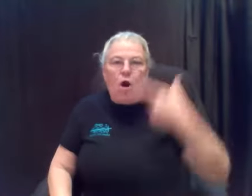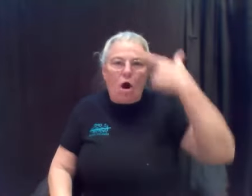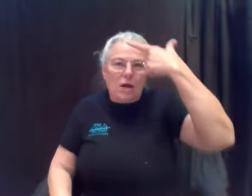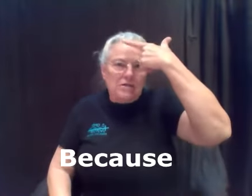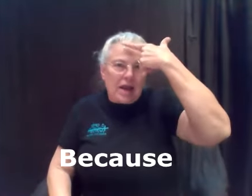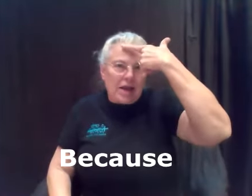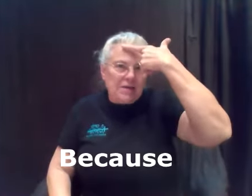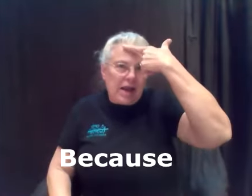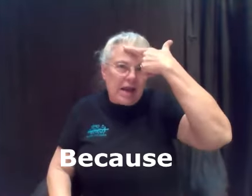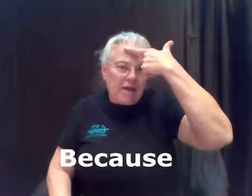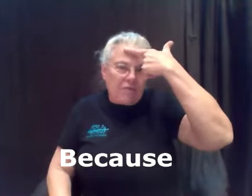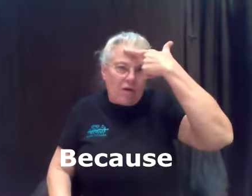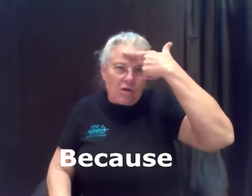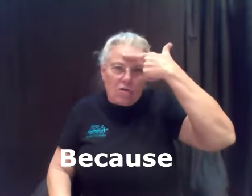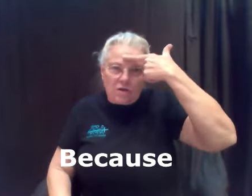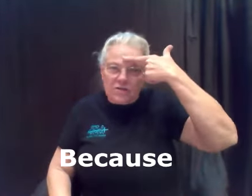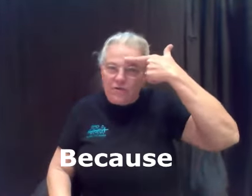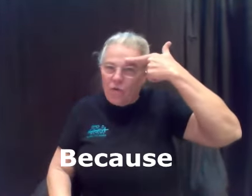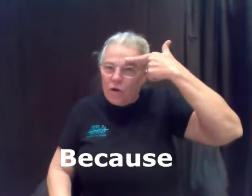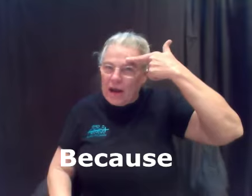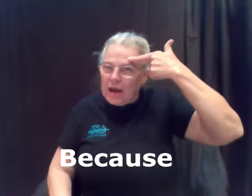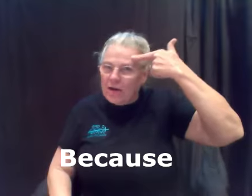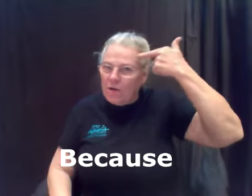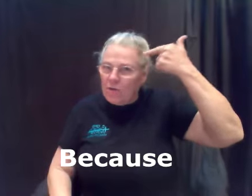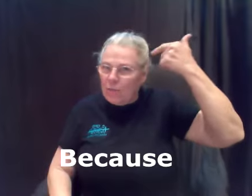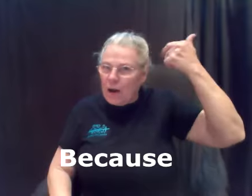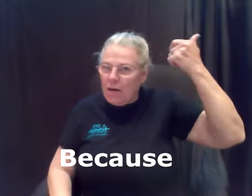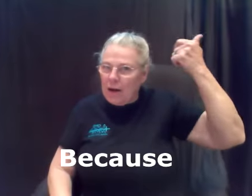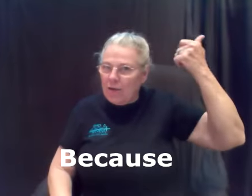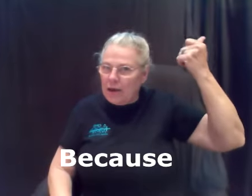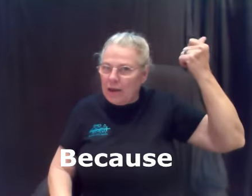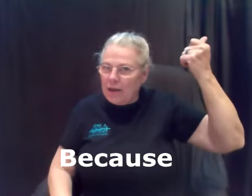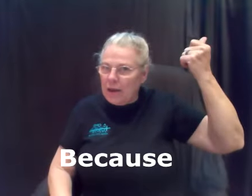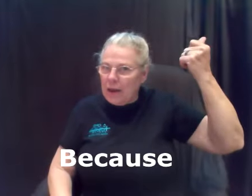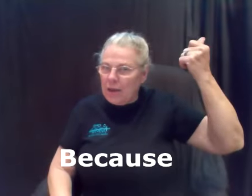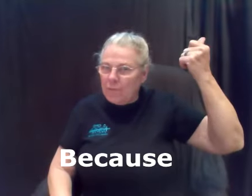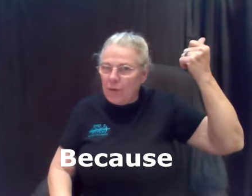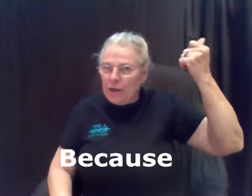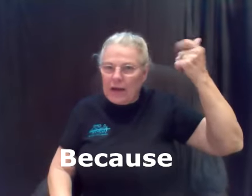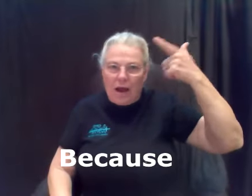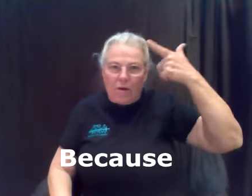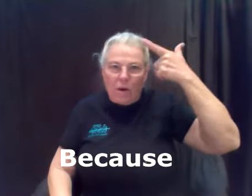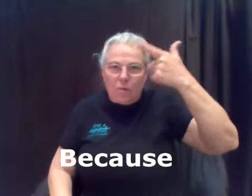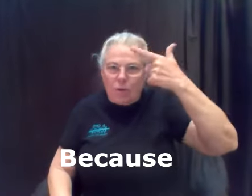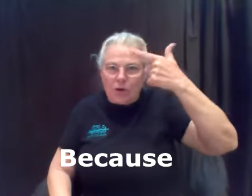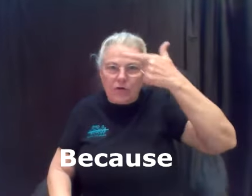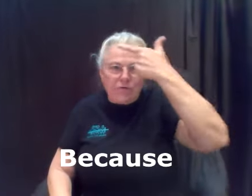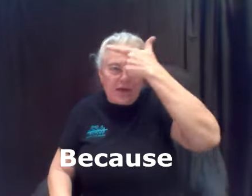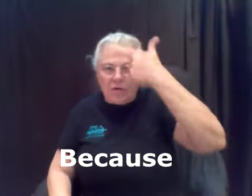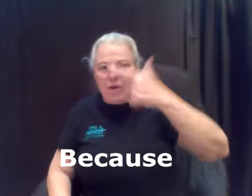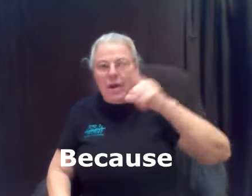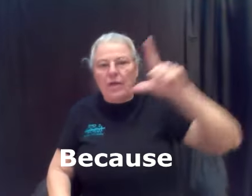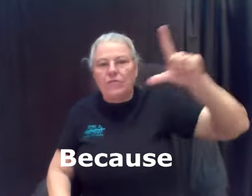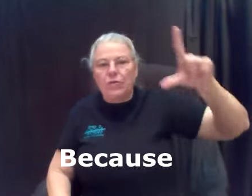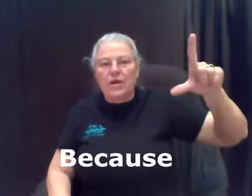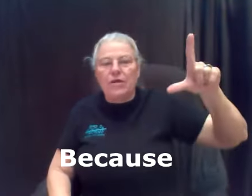Because, and take it across the forehead, the brow area, and pull it out. Pointer finger. If you think of your